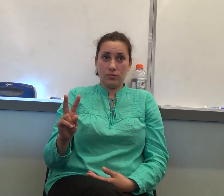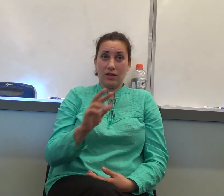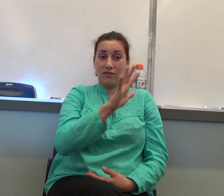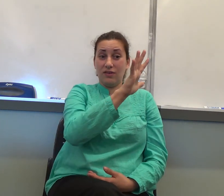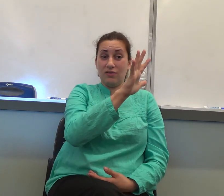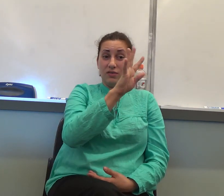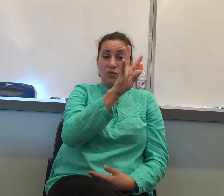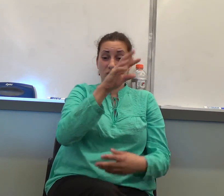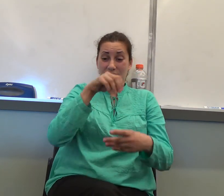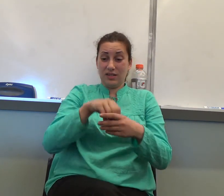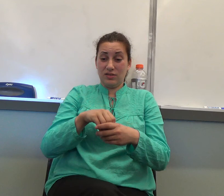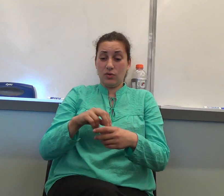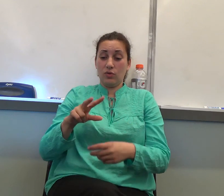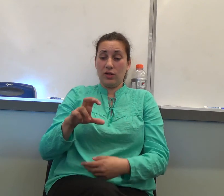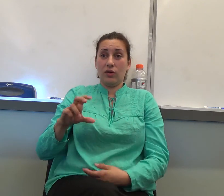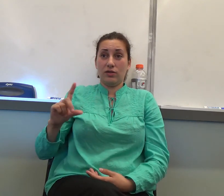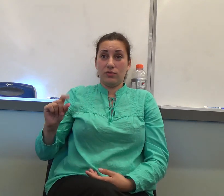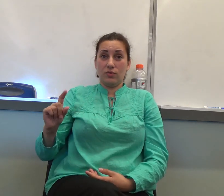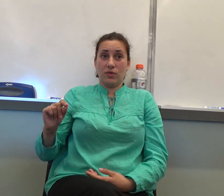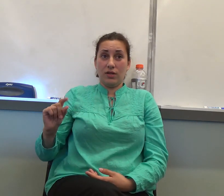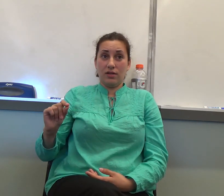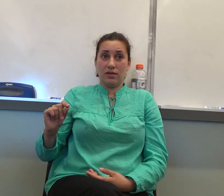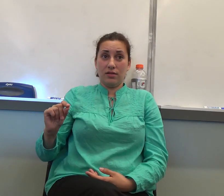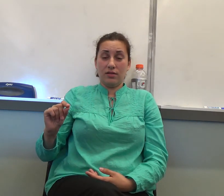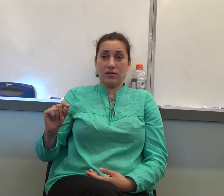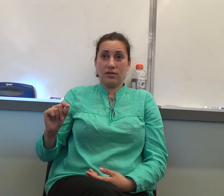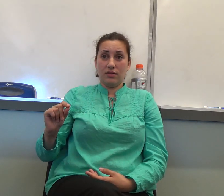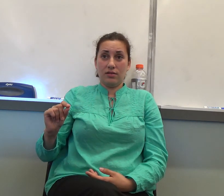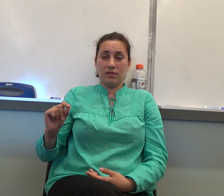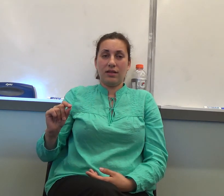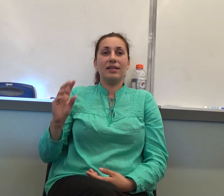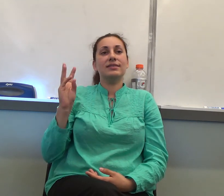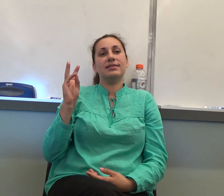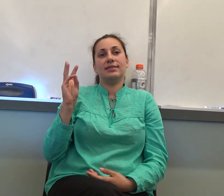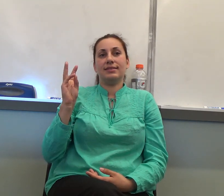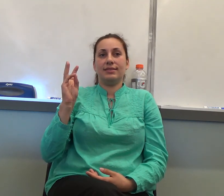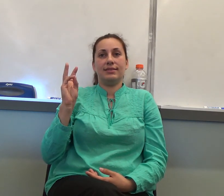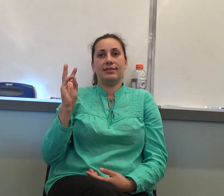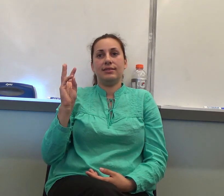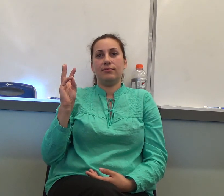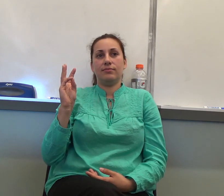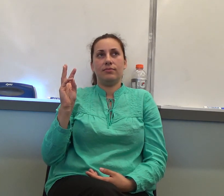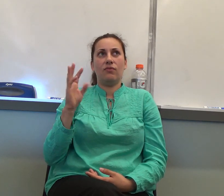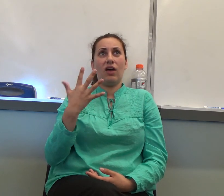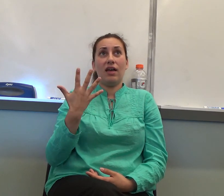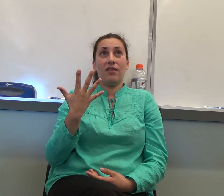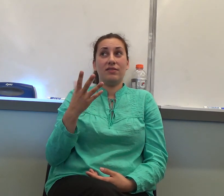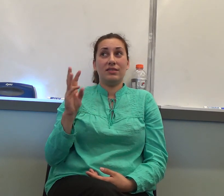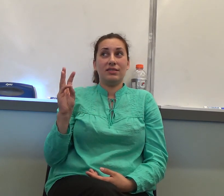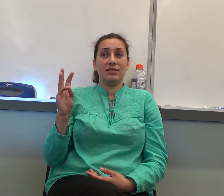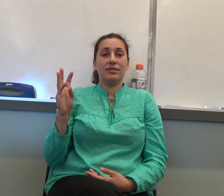54 into 320. 6, huh? I think 6.